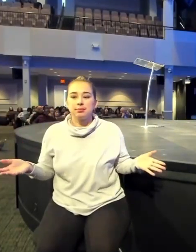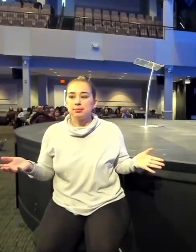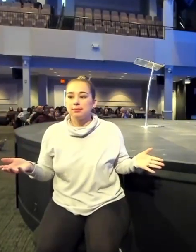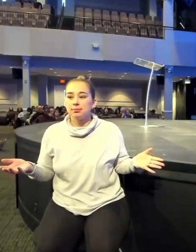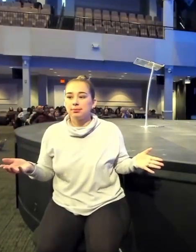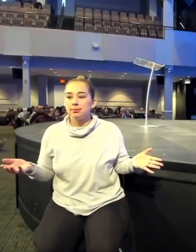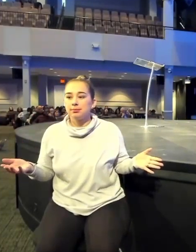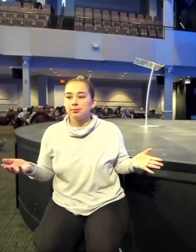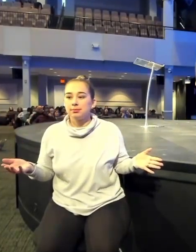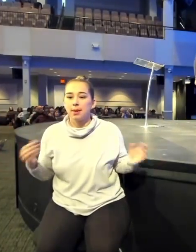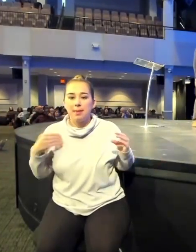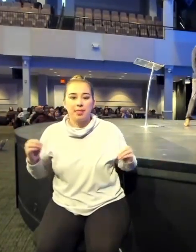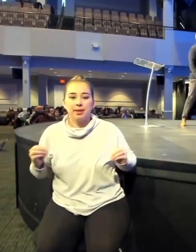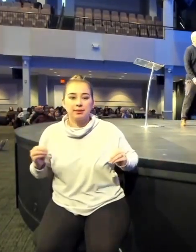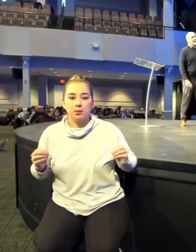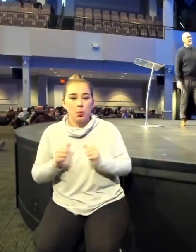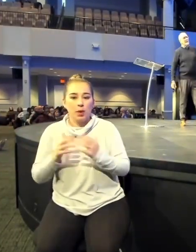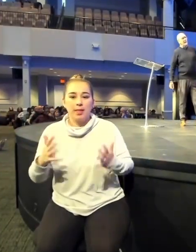Nothing.